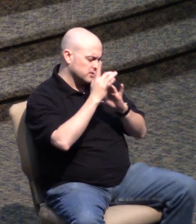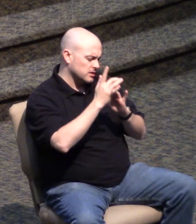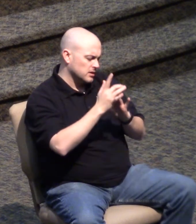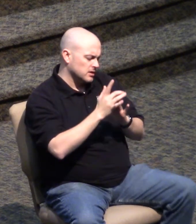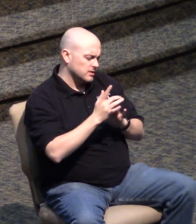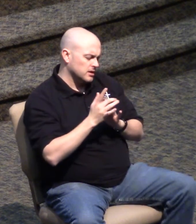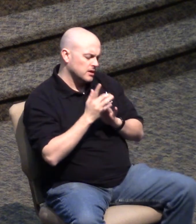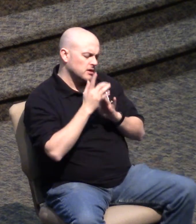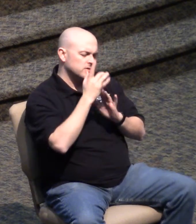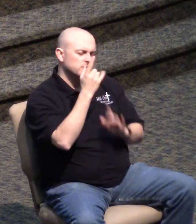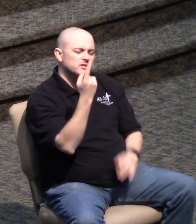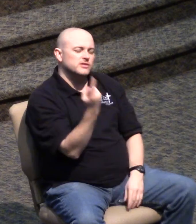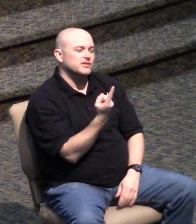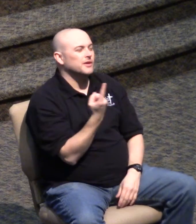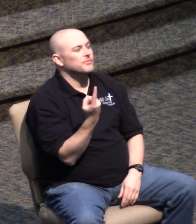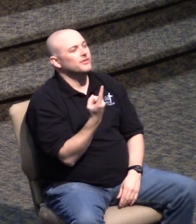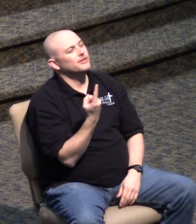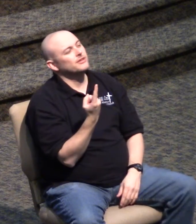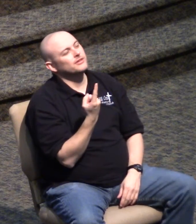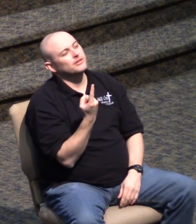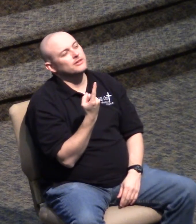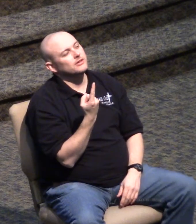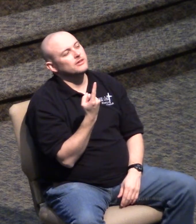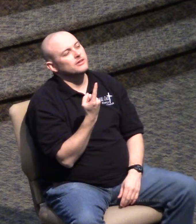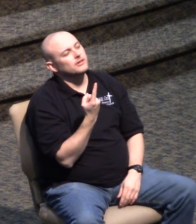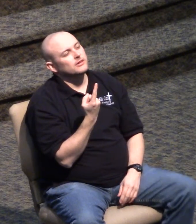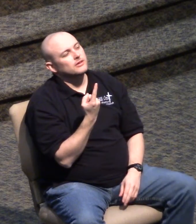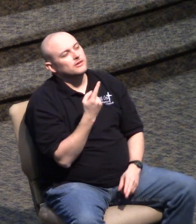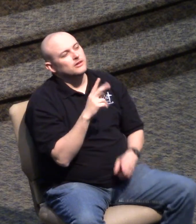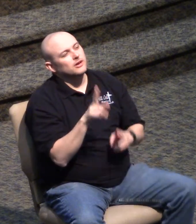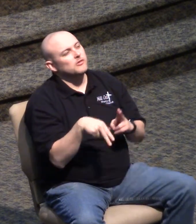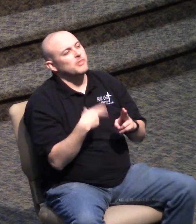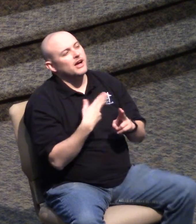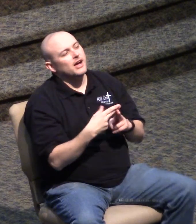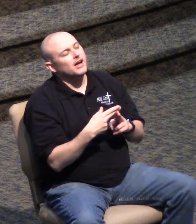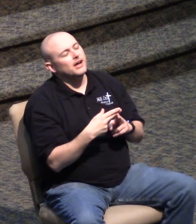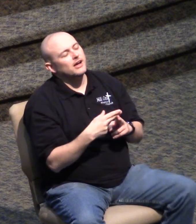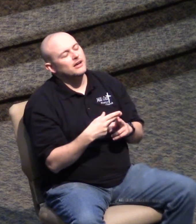Jesus, there's just something. Yes, there is.